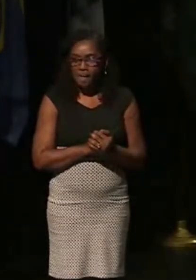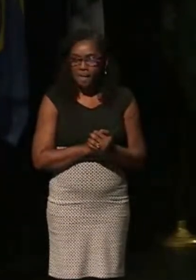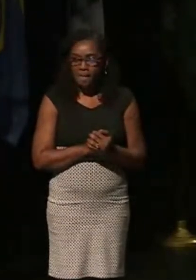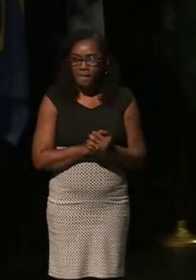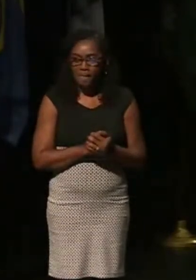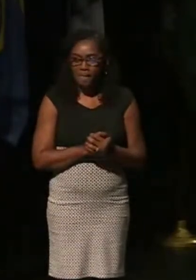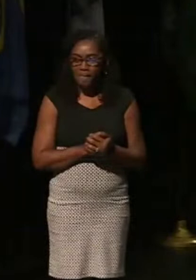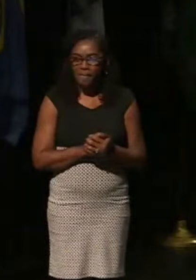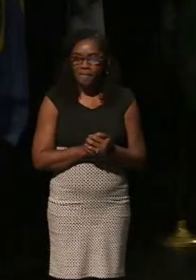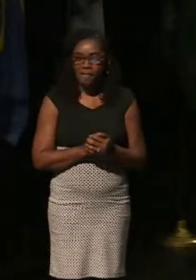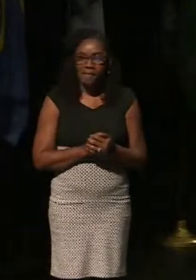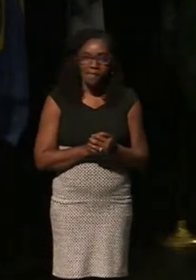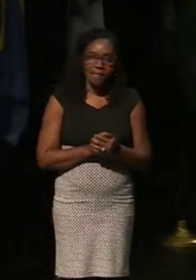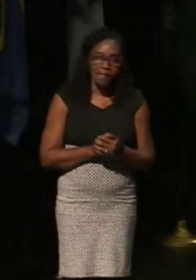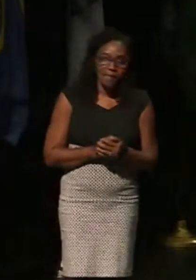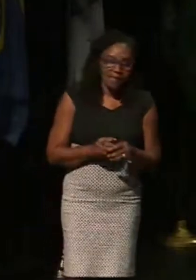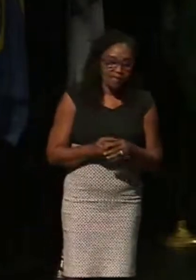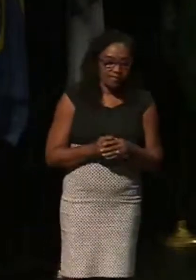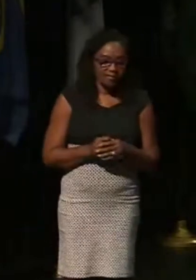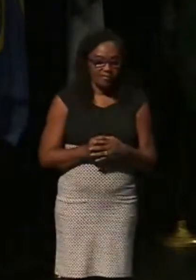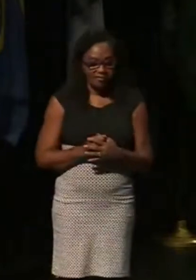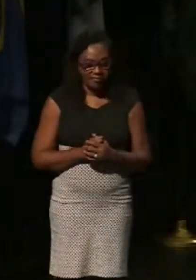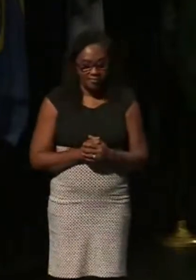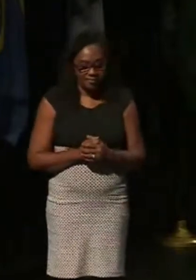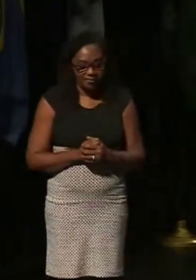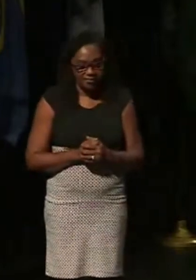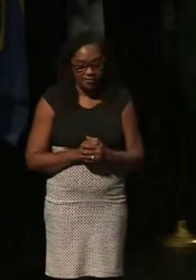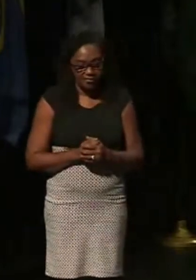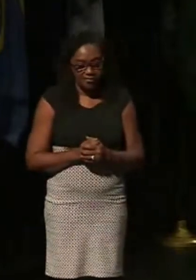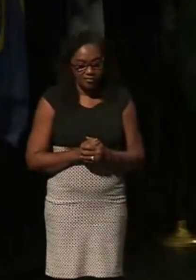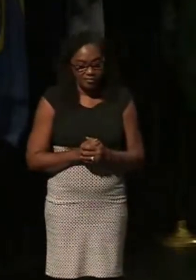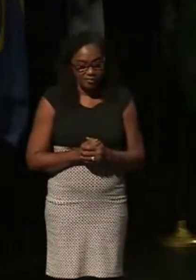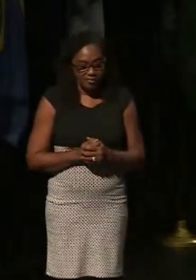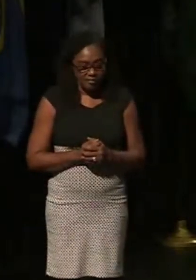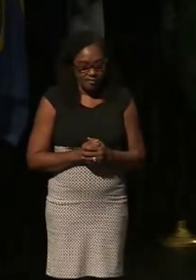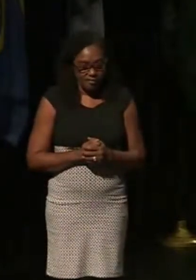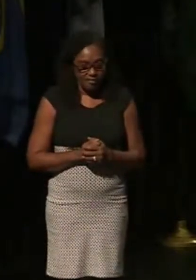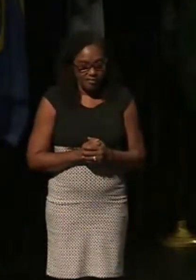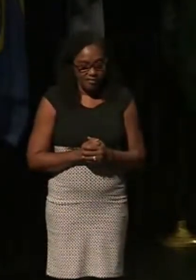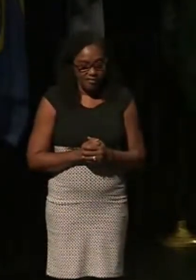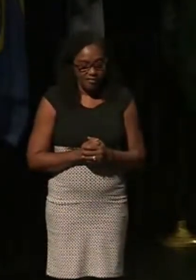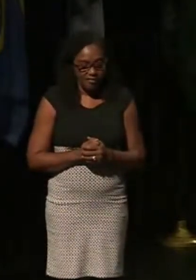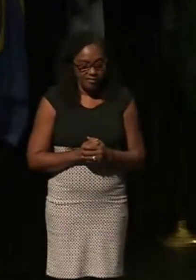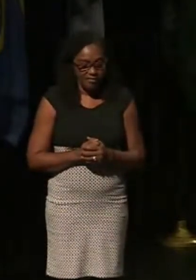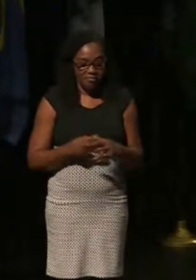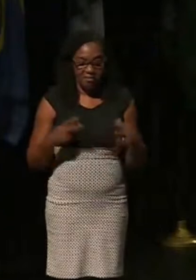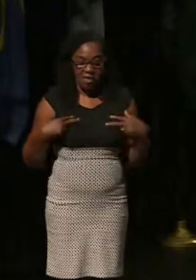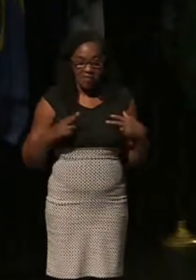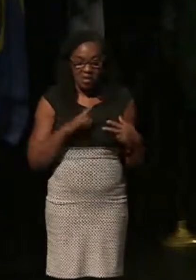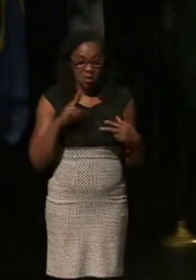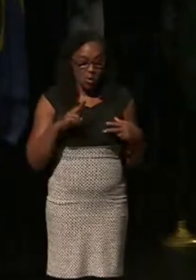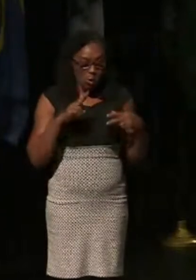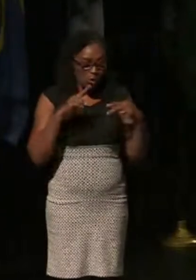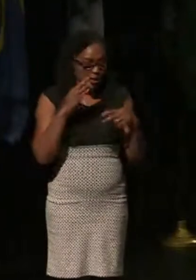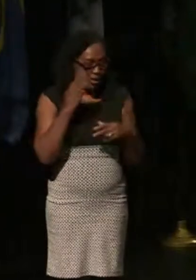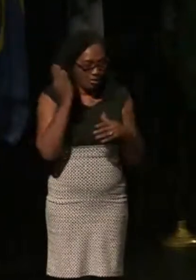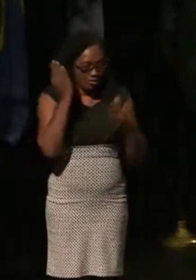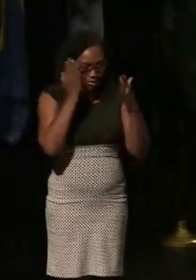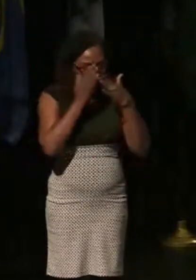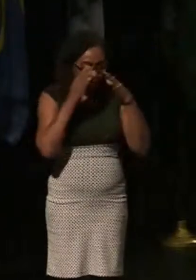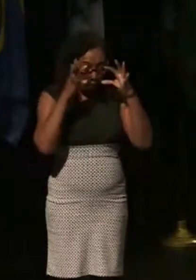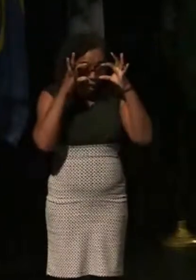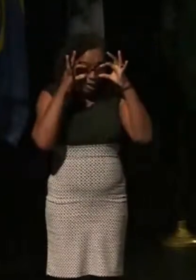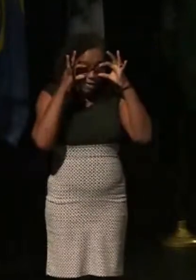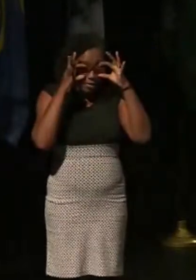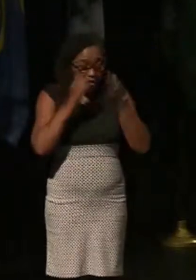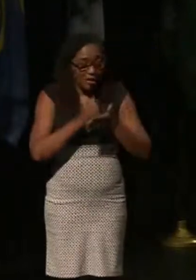I was told by the doctors to avoid bright lights. So now that I can bend down, I can take it